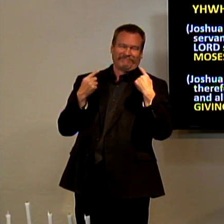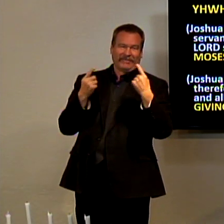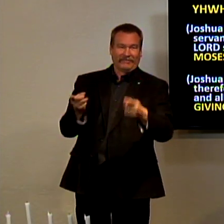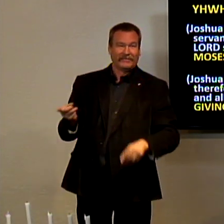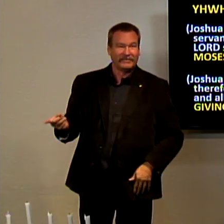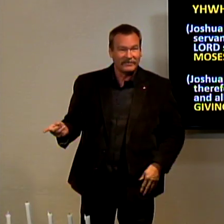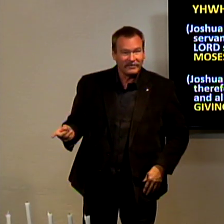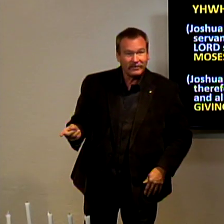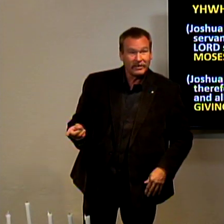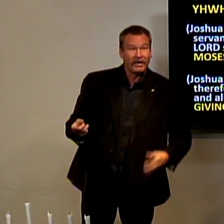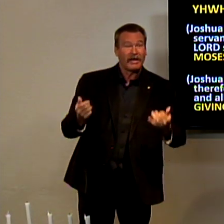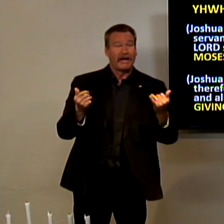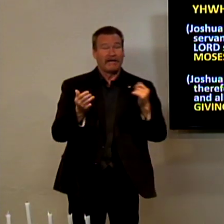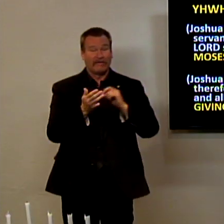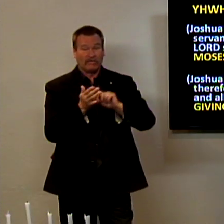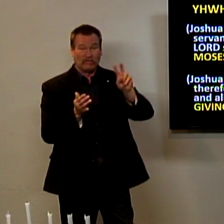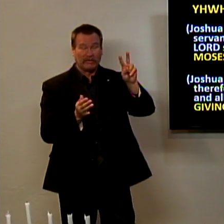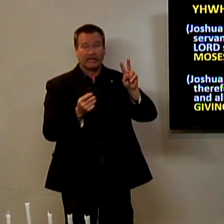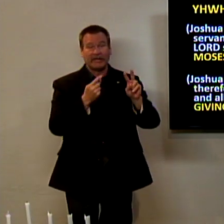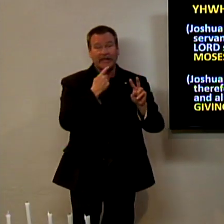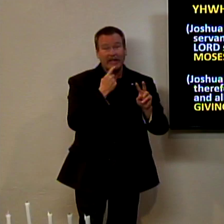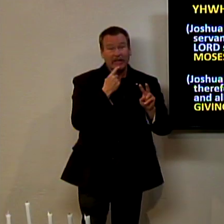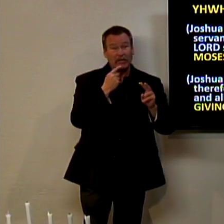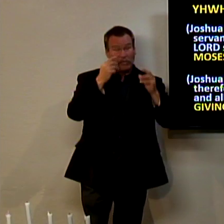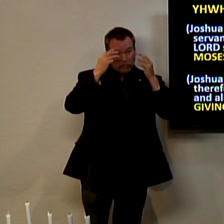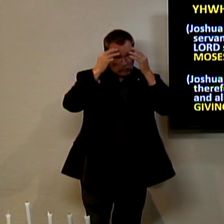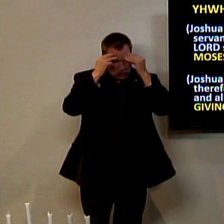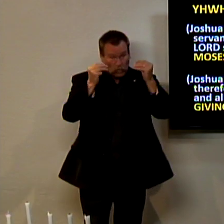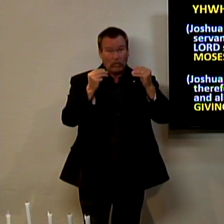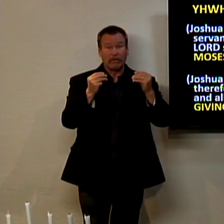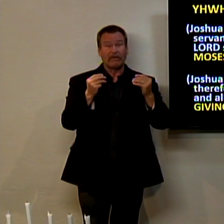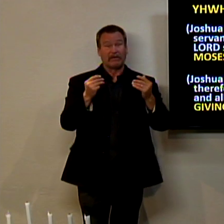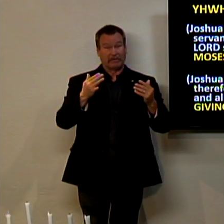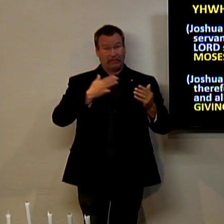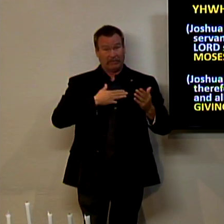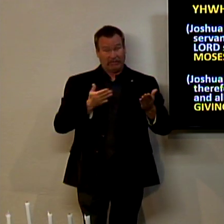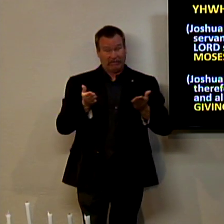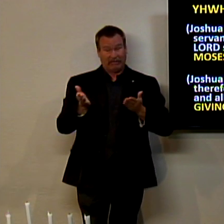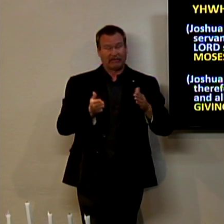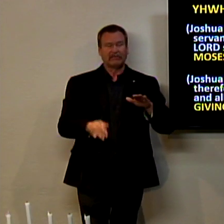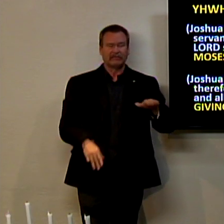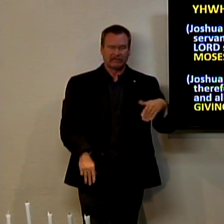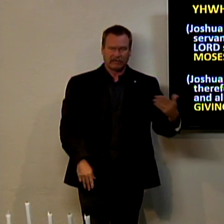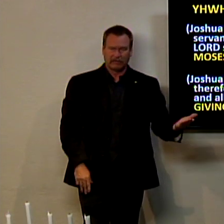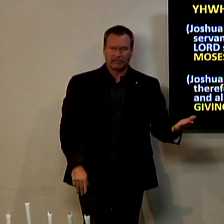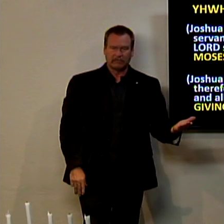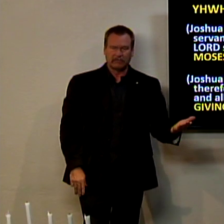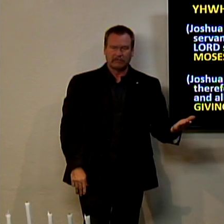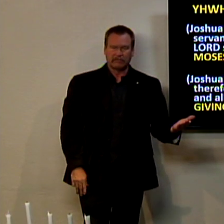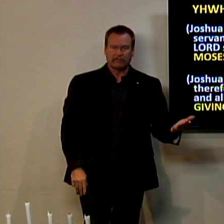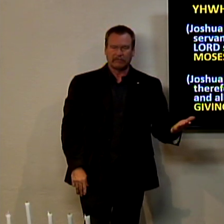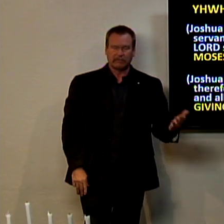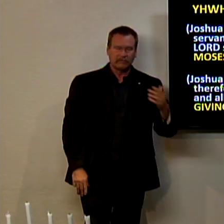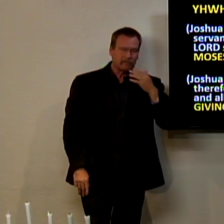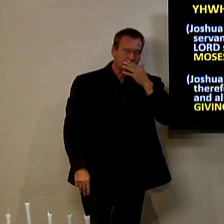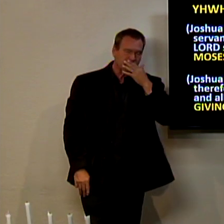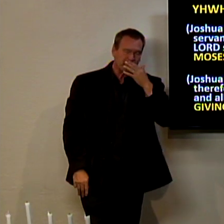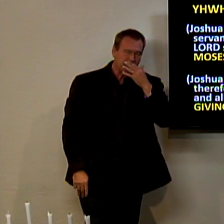For instance, my son Nehemiah, he's been the assistant pastor to me. But it says here that Moses, God's